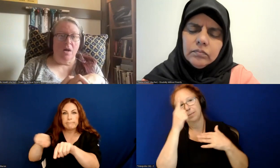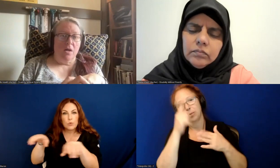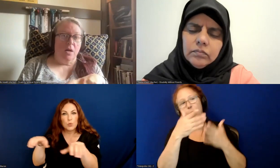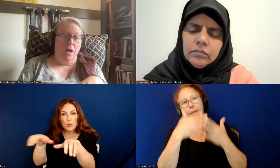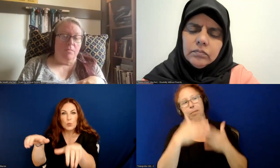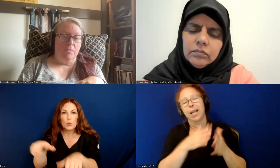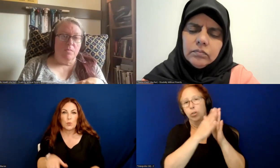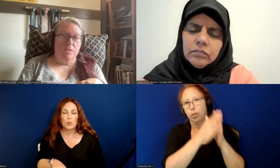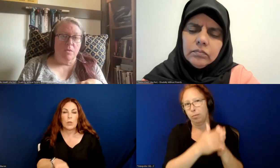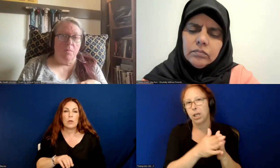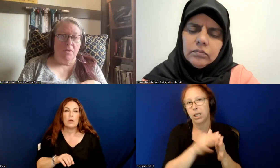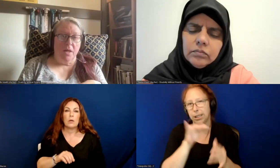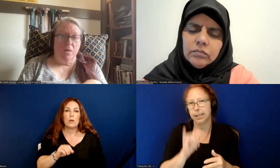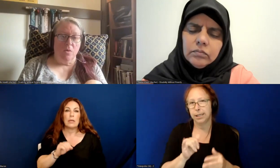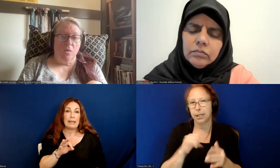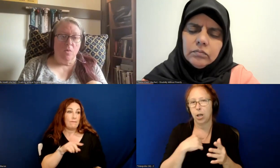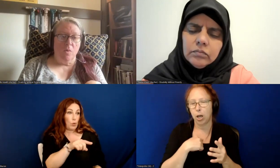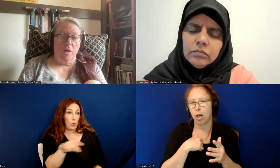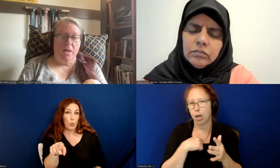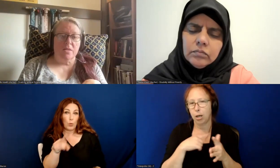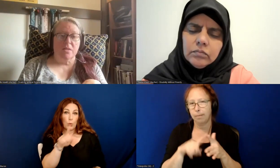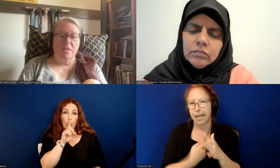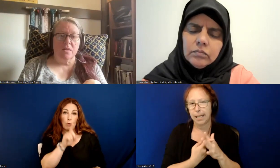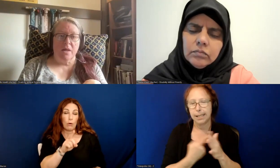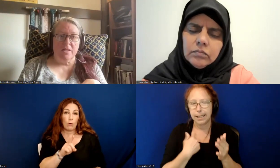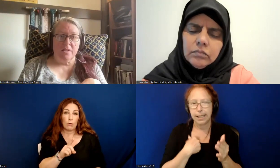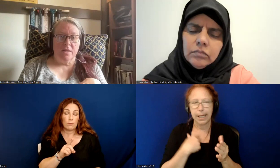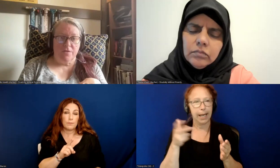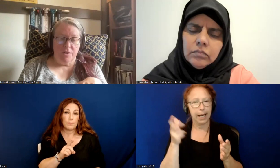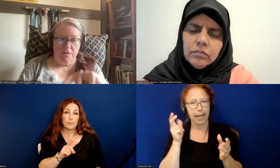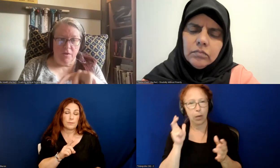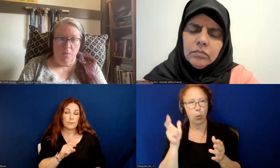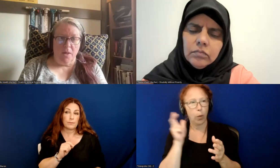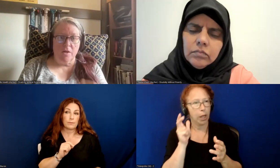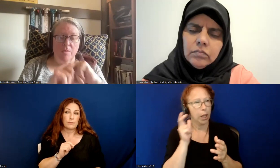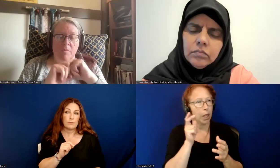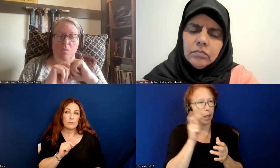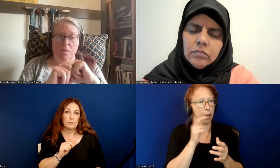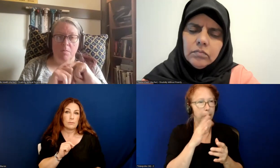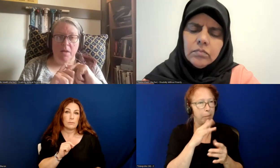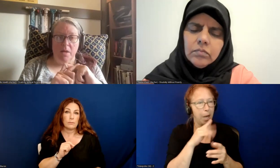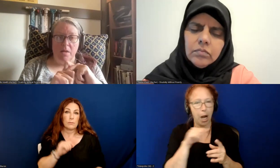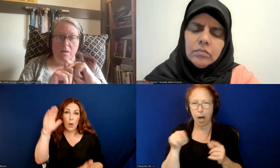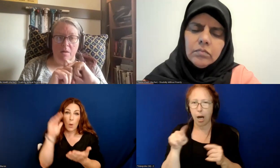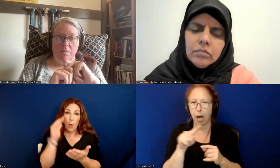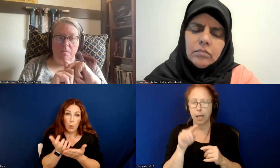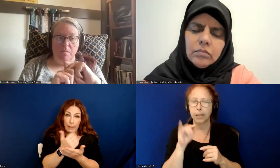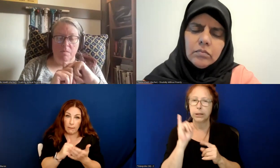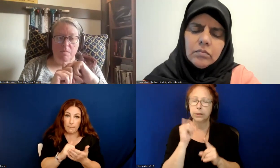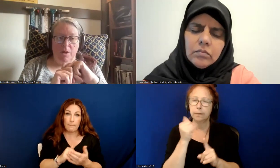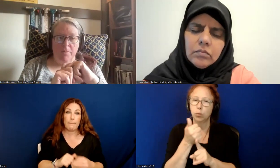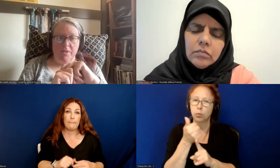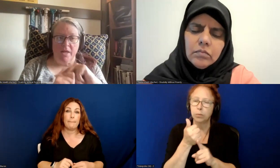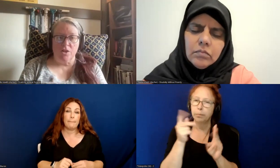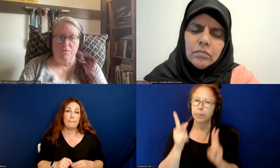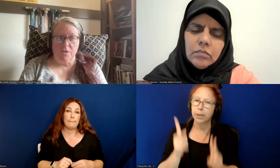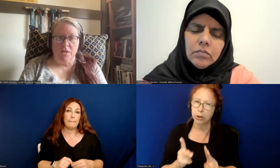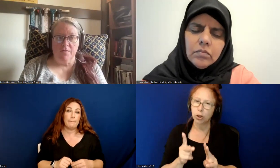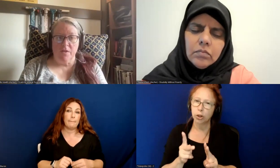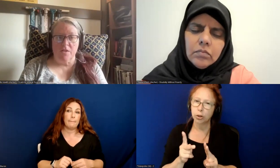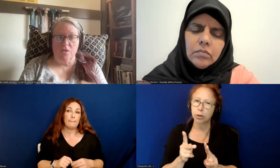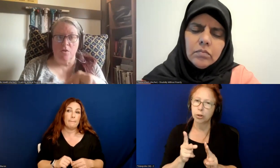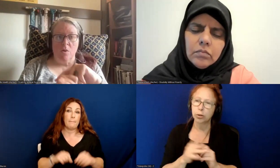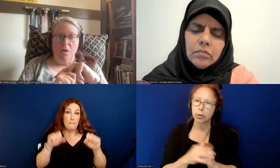you are somebody who is of low income that would be